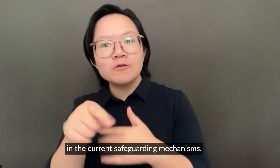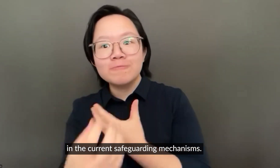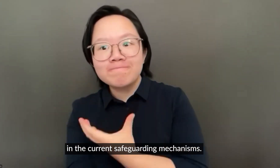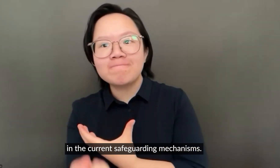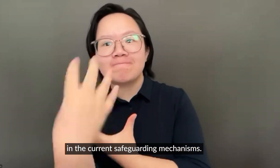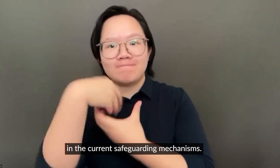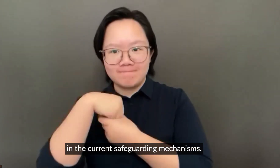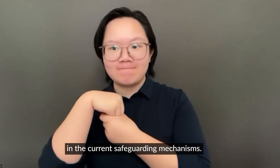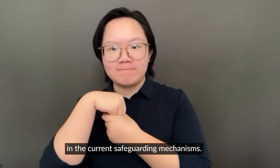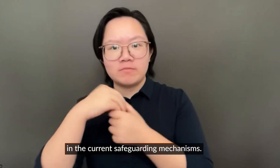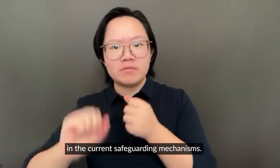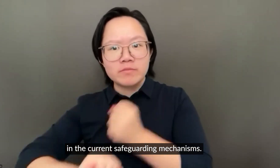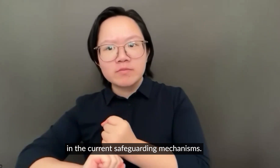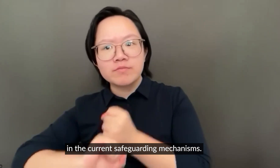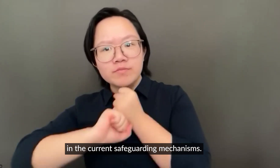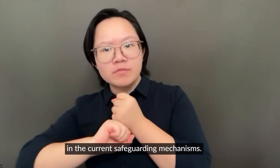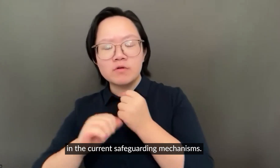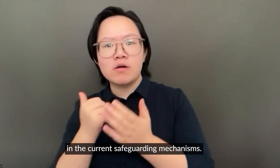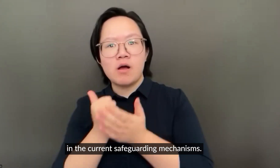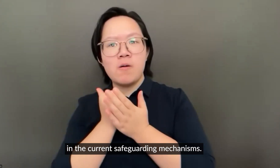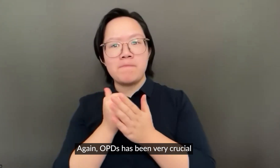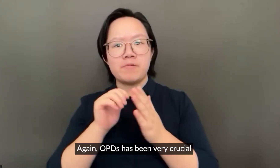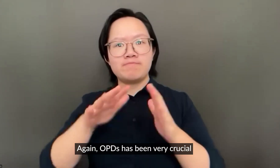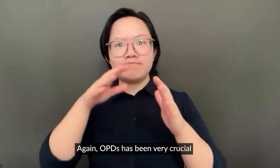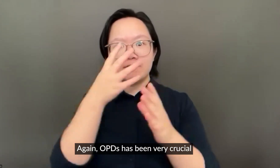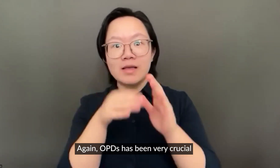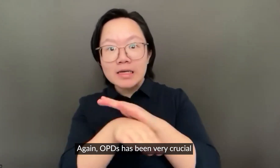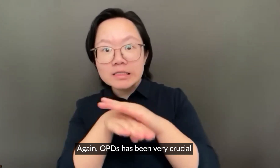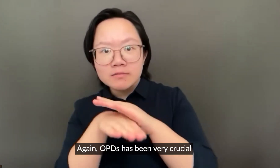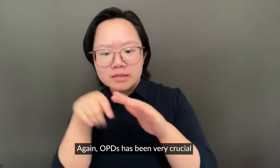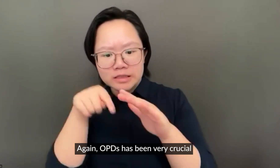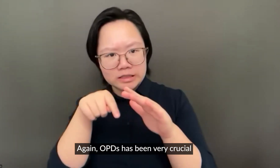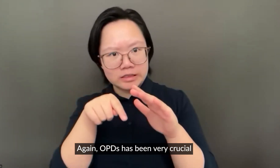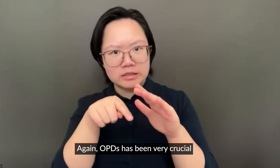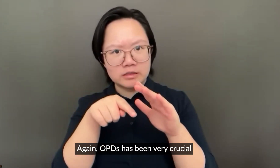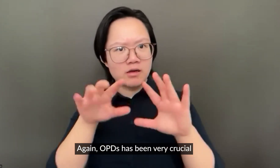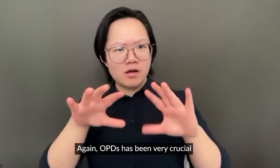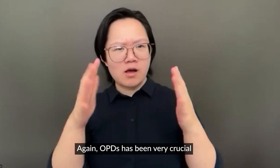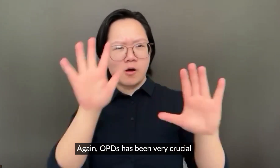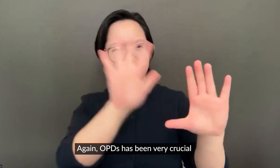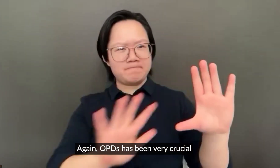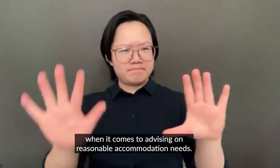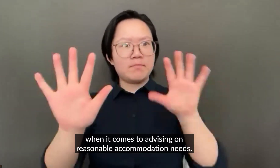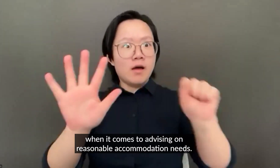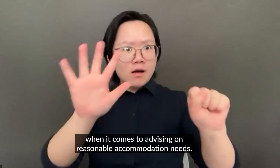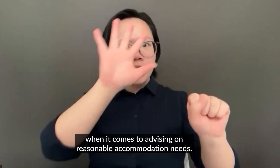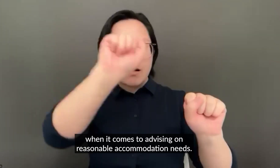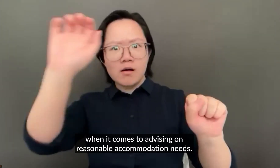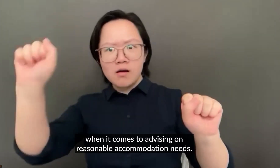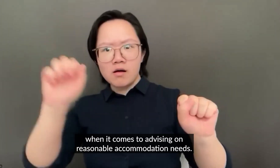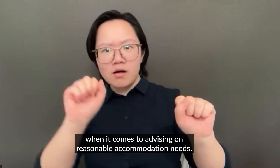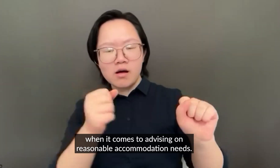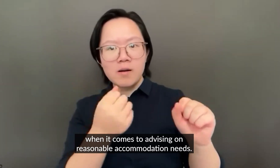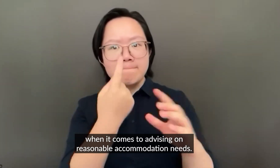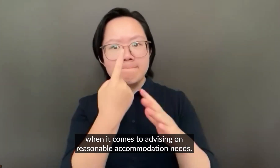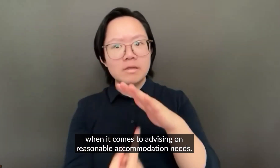the current safeguarding mechanisms. Again, OPDs has been very crucial when it comes